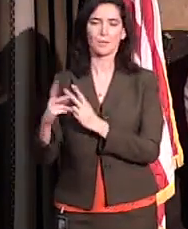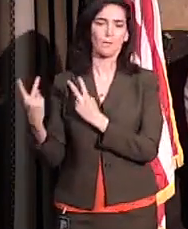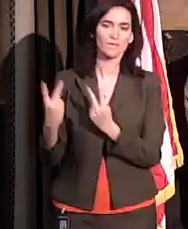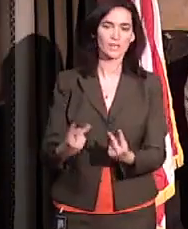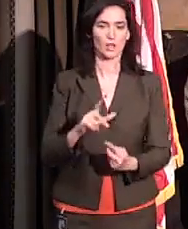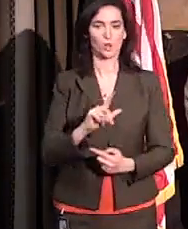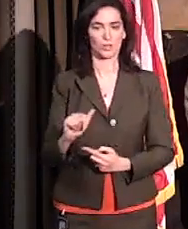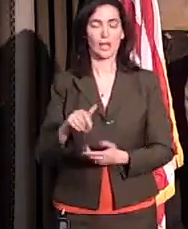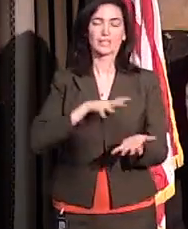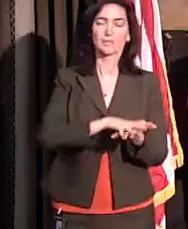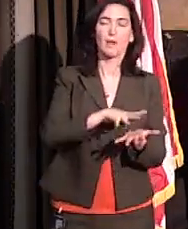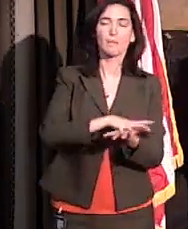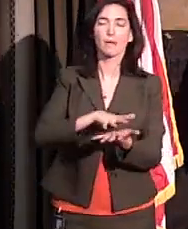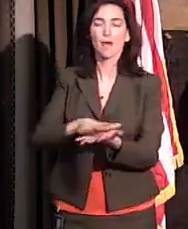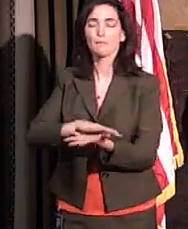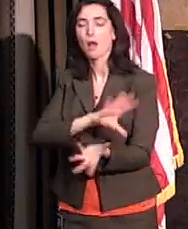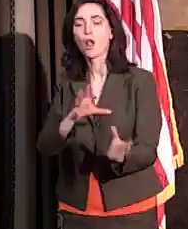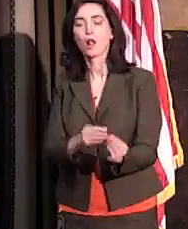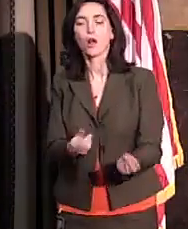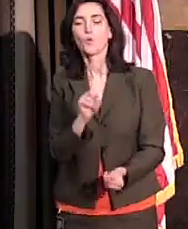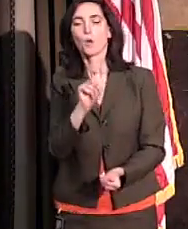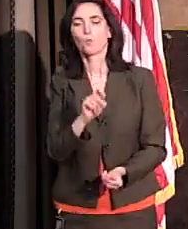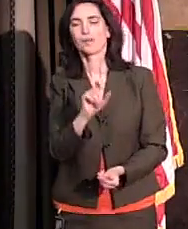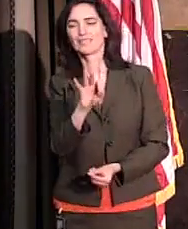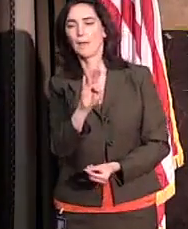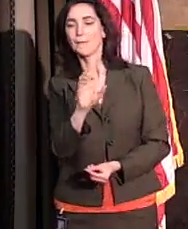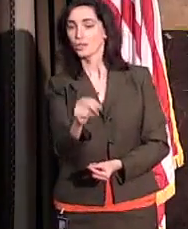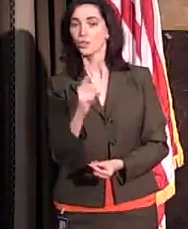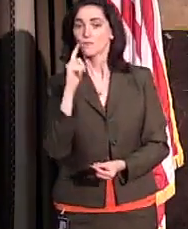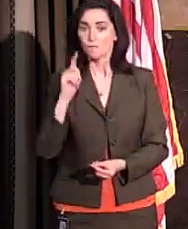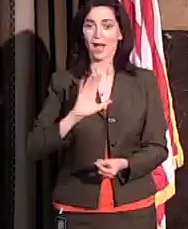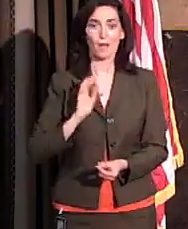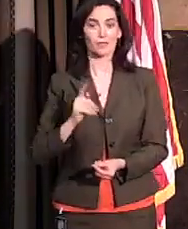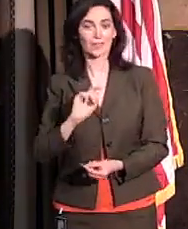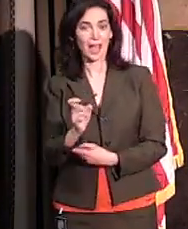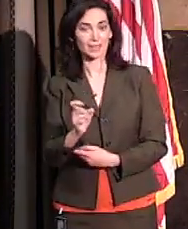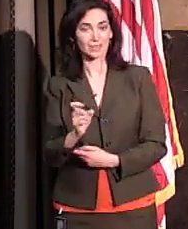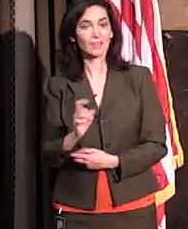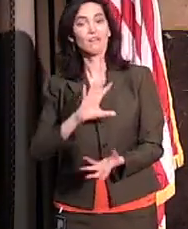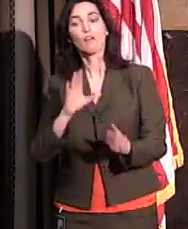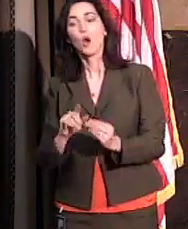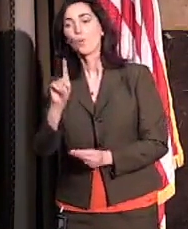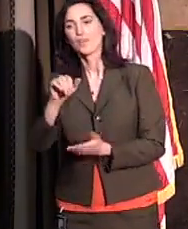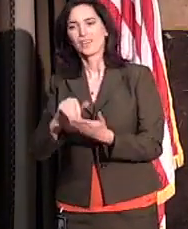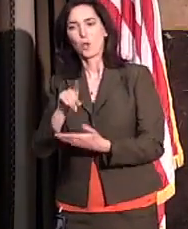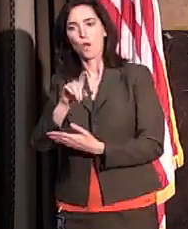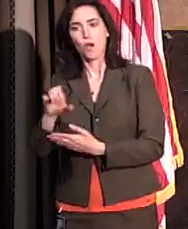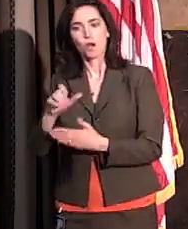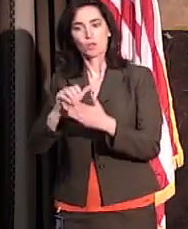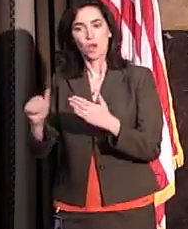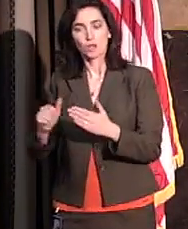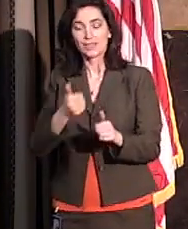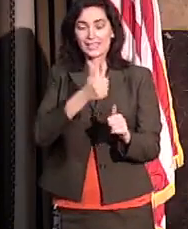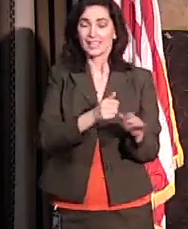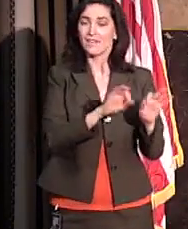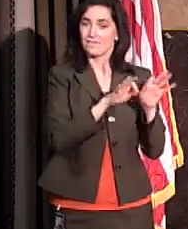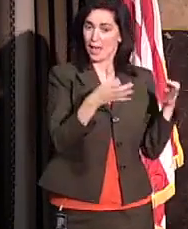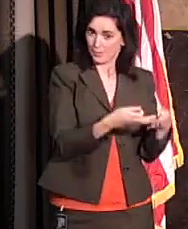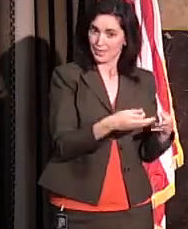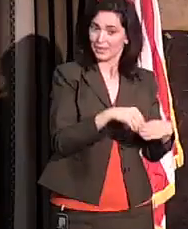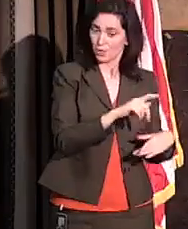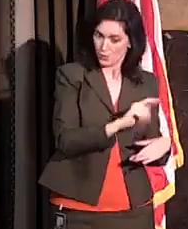behind $1.9 billion in taxes. That's a little over $1,100 per Louisiana family that you and